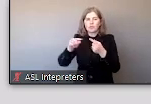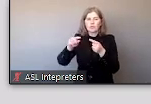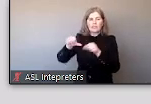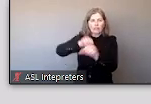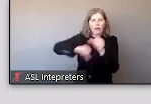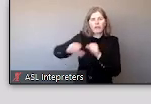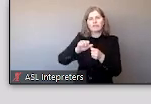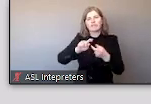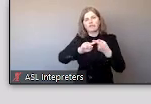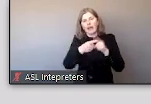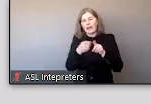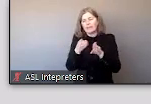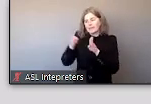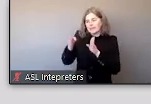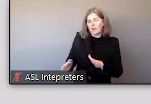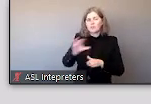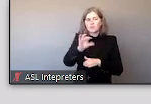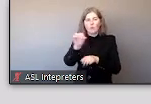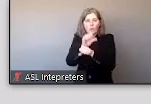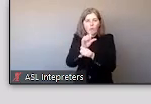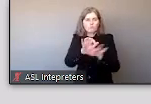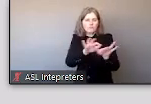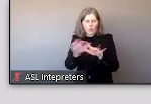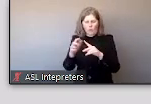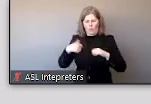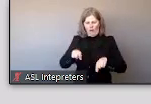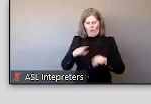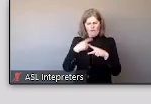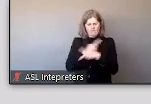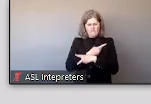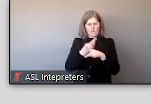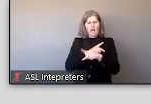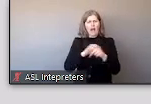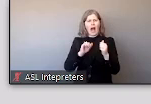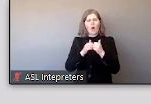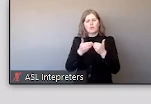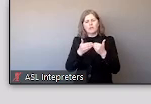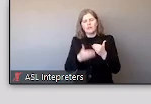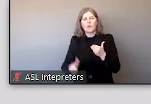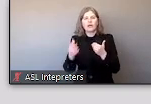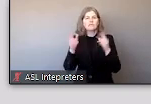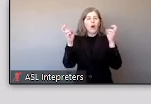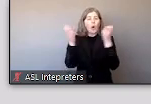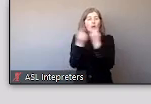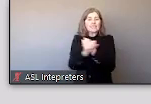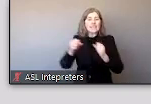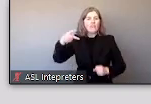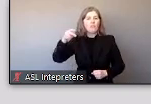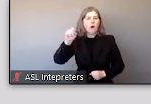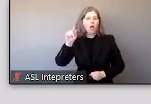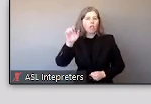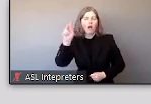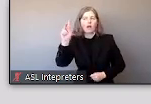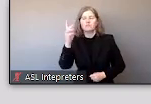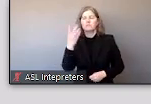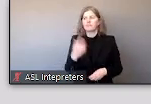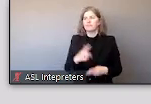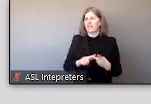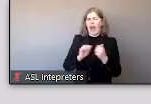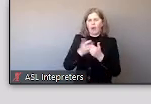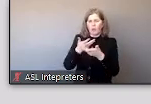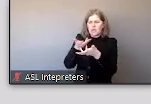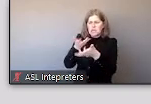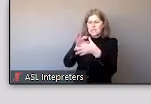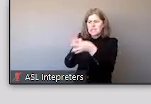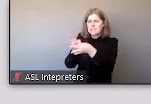neighbors, friends, coworkers, as we figure out how to do a safe potluck, for example, or how we're going to relate to each other